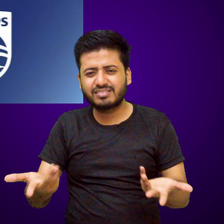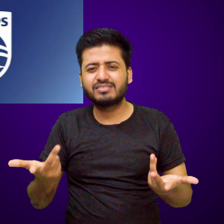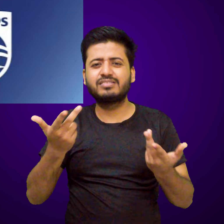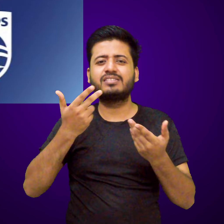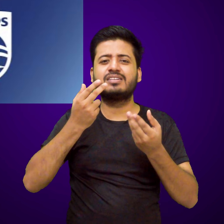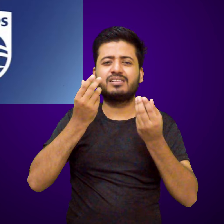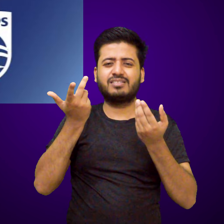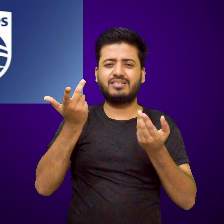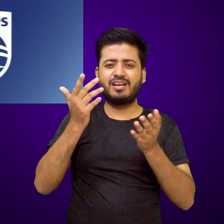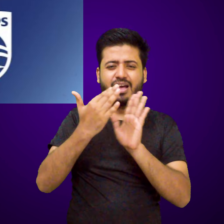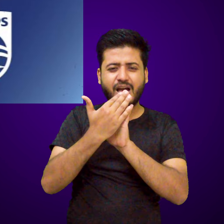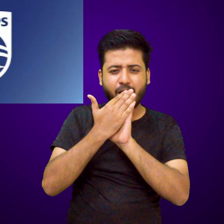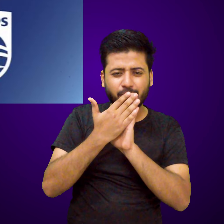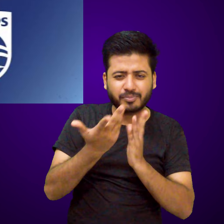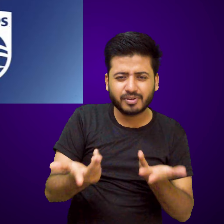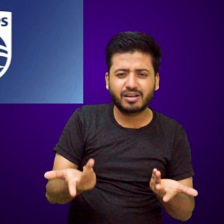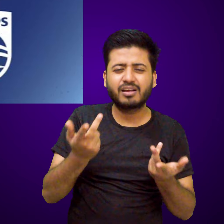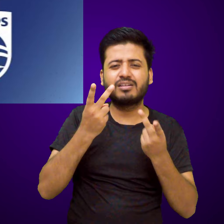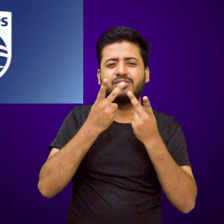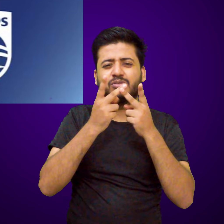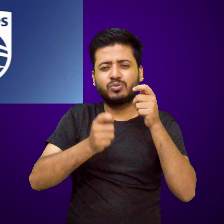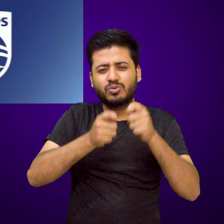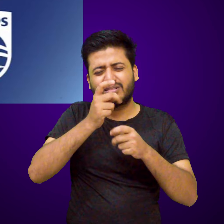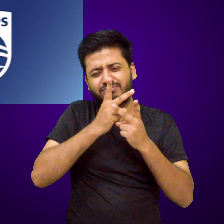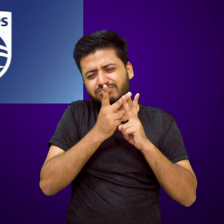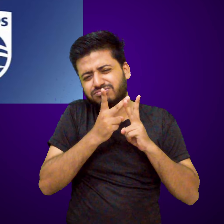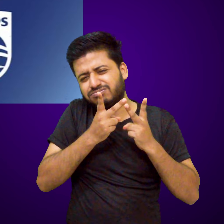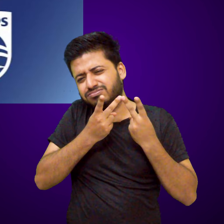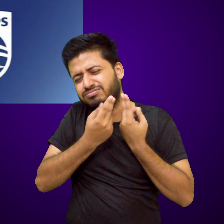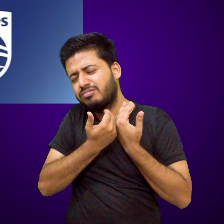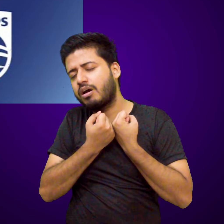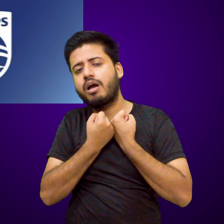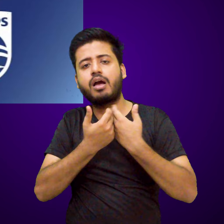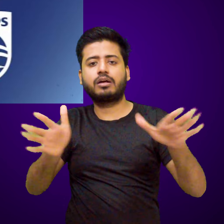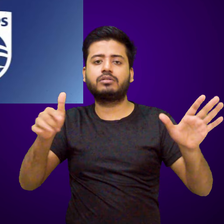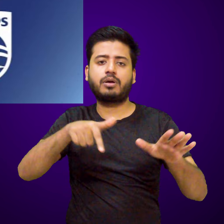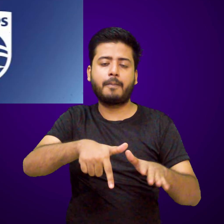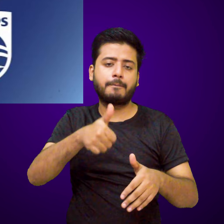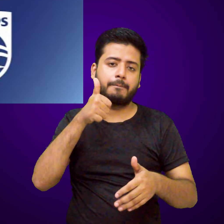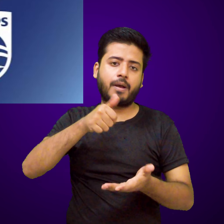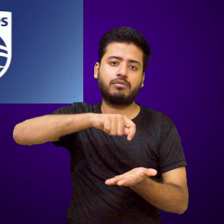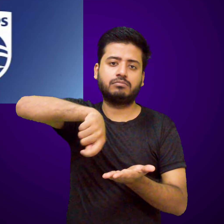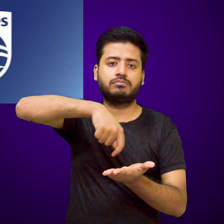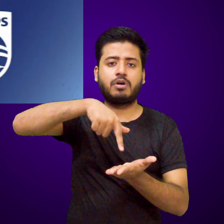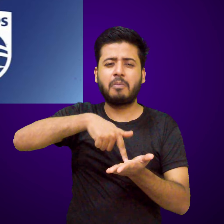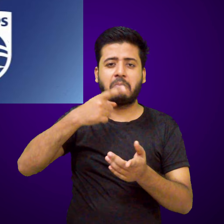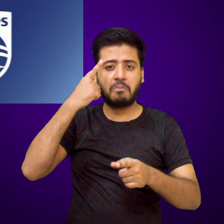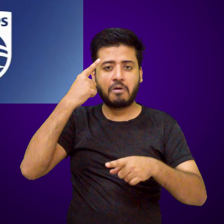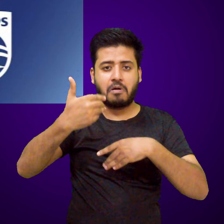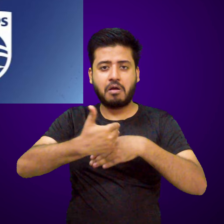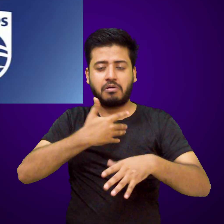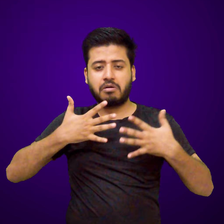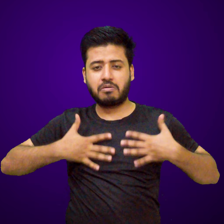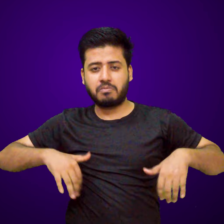domestic appliances website. You can also find authorized service centers on platforms like Gadgets 360 and Just